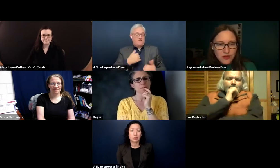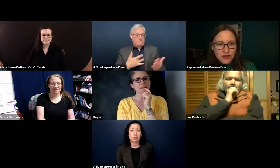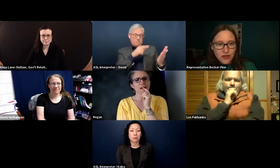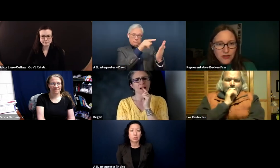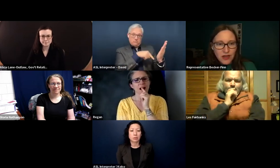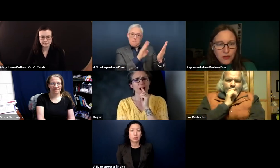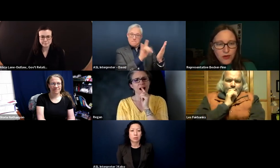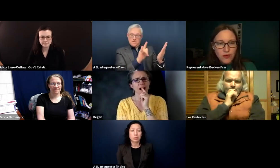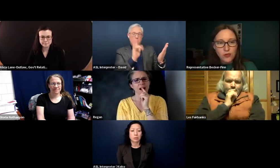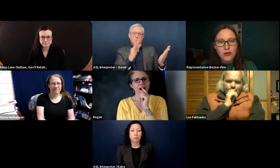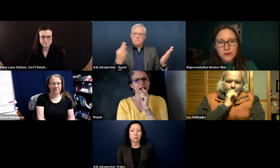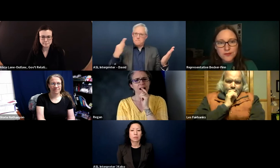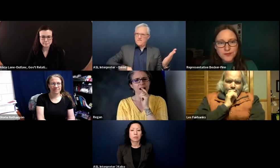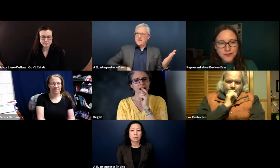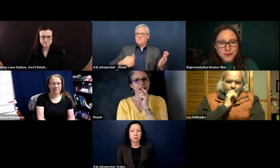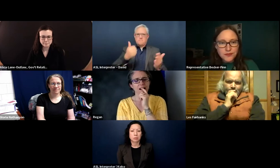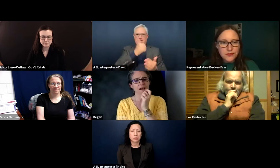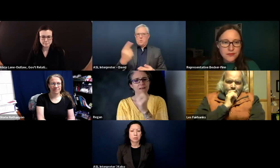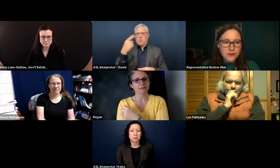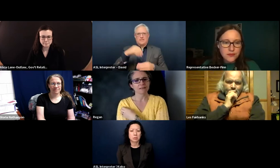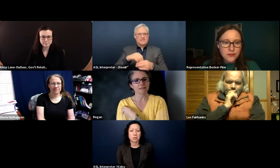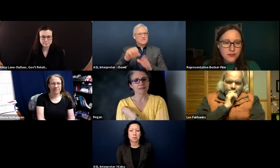not specific to any one region.